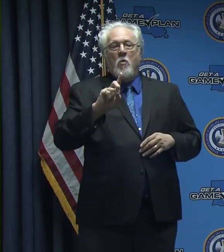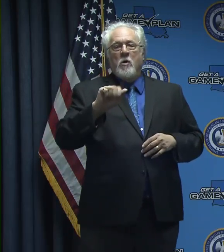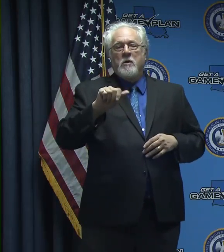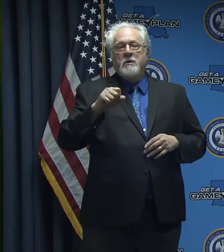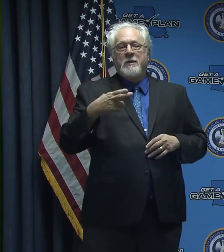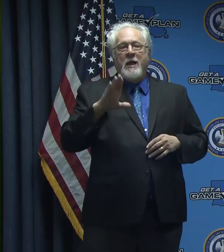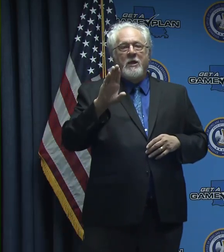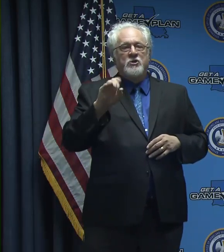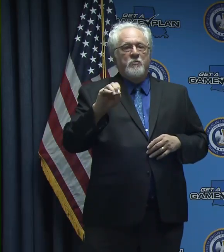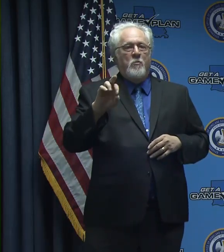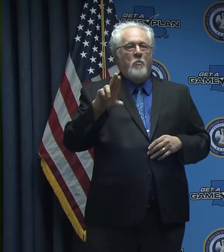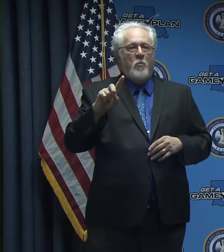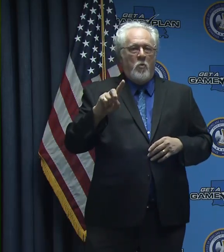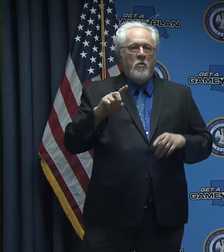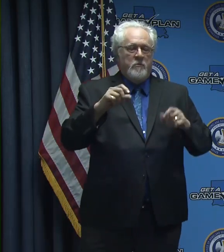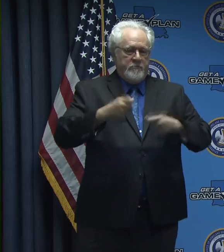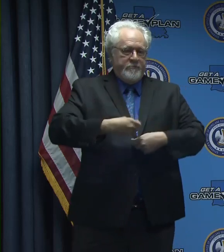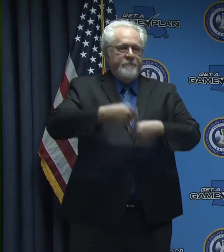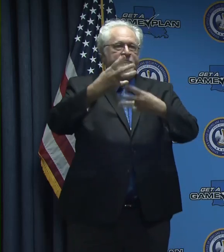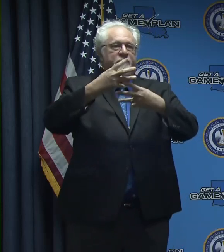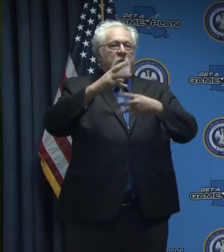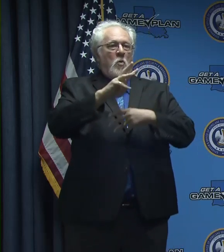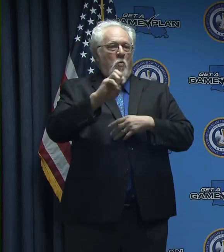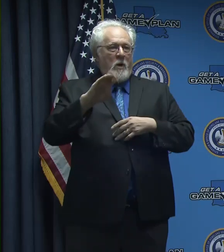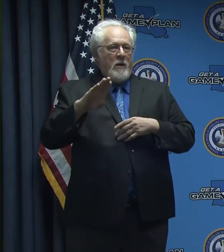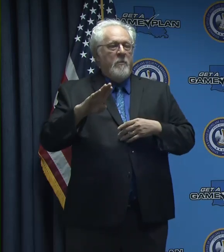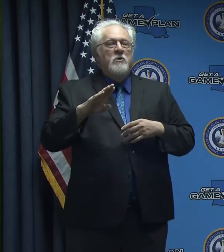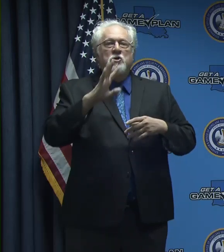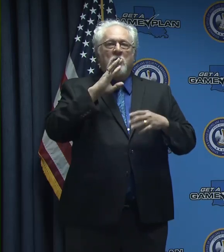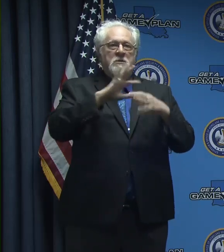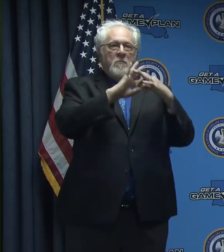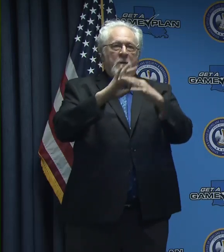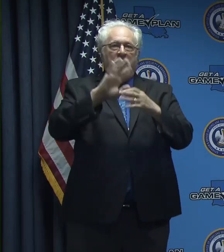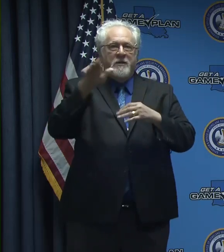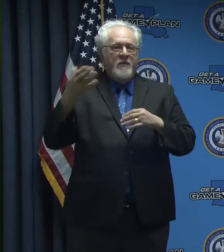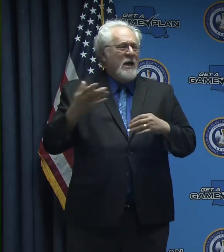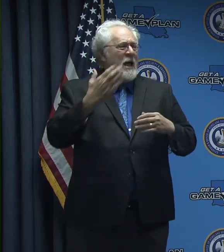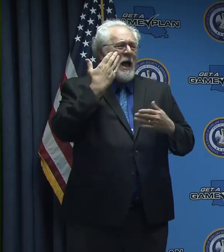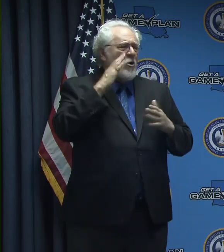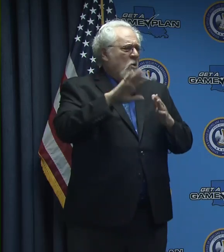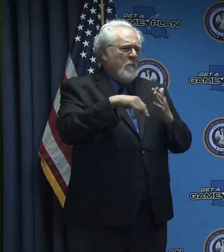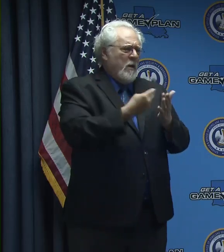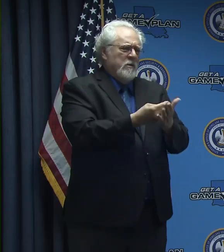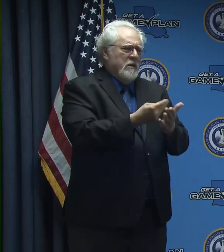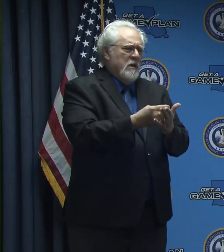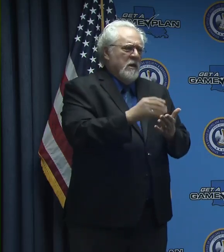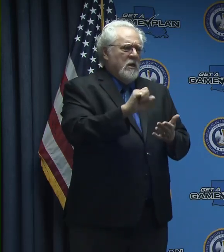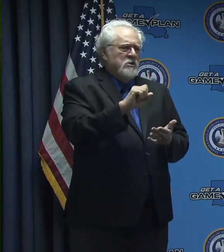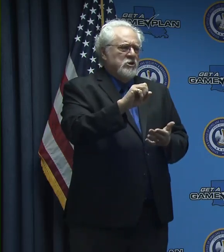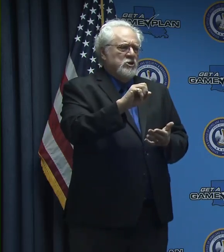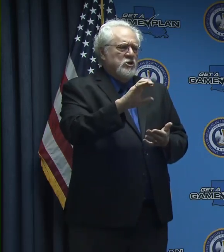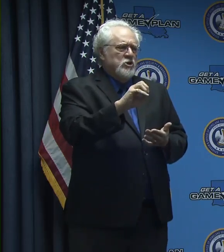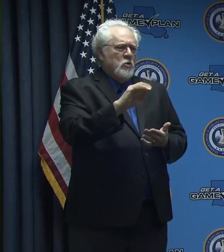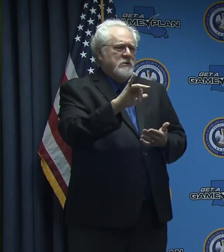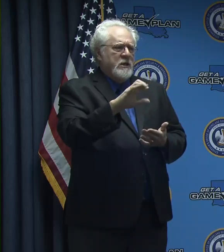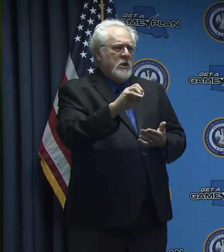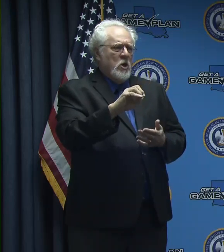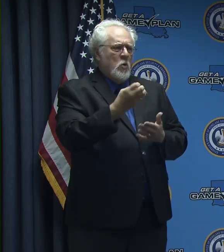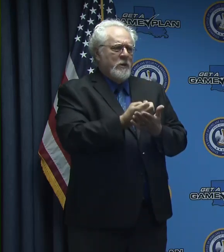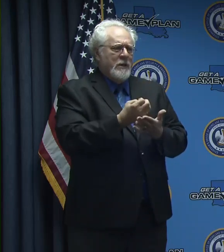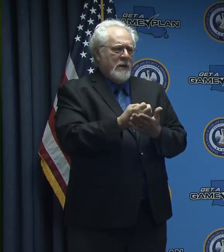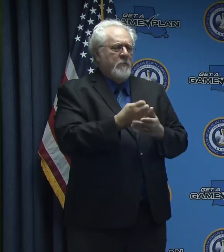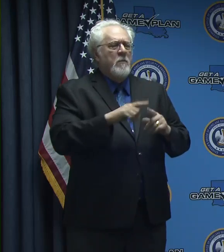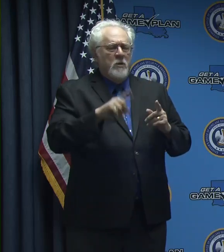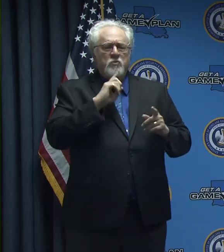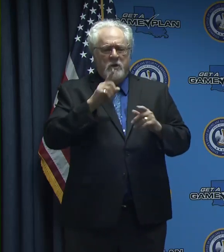to talk about, as it relates to deaths. I don't know about the socioeconomic status of the victims, but certainly by